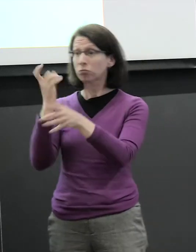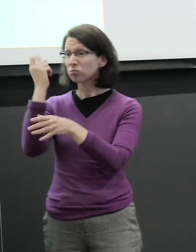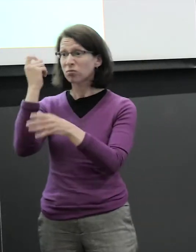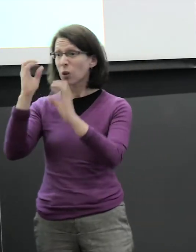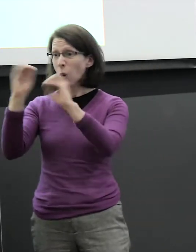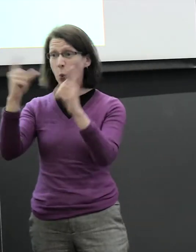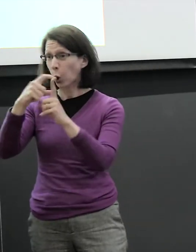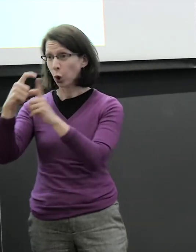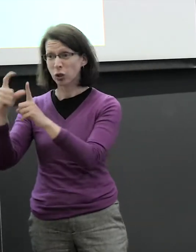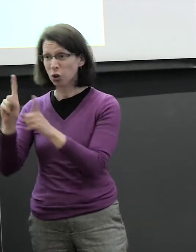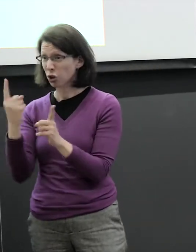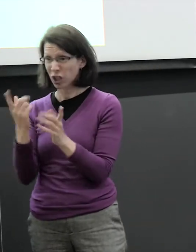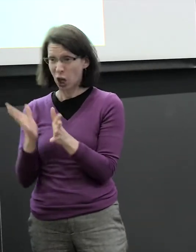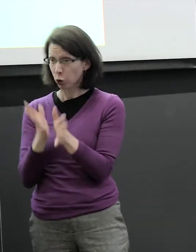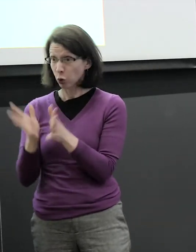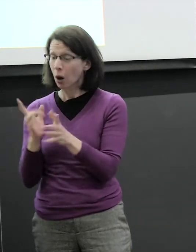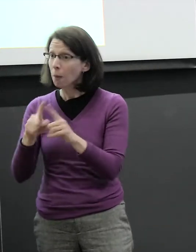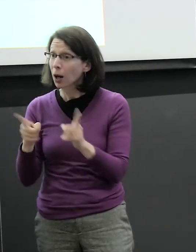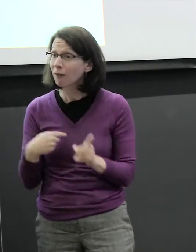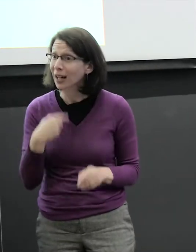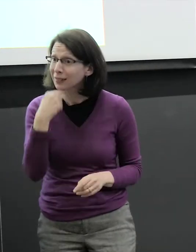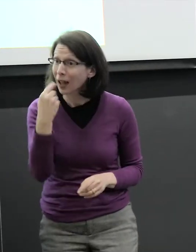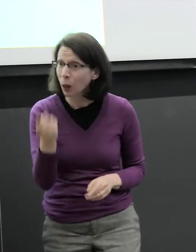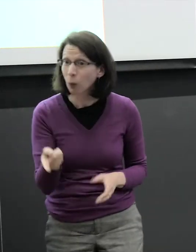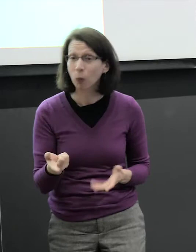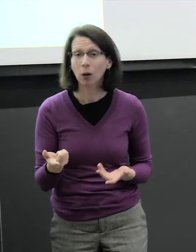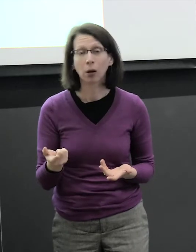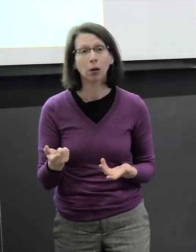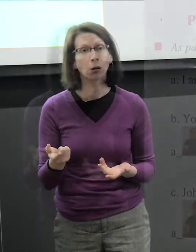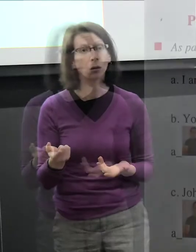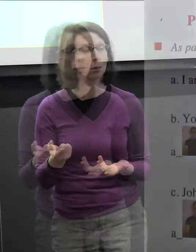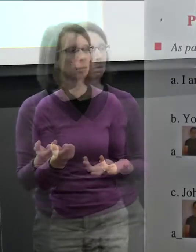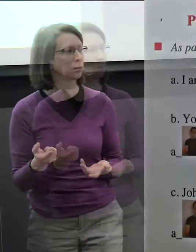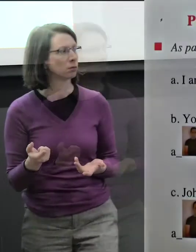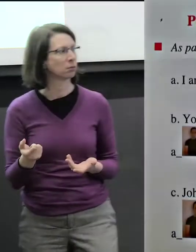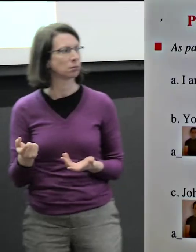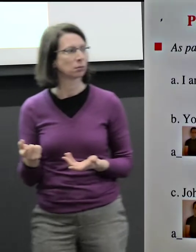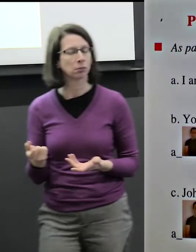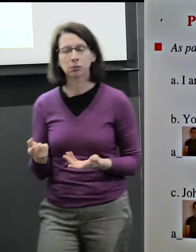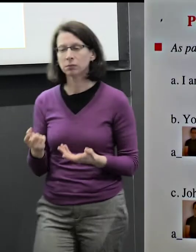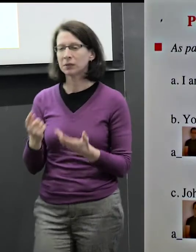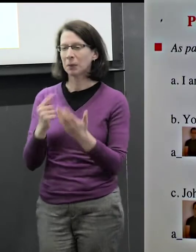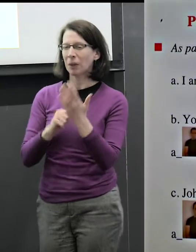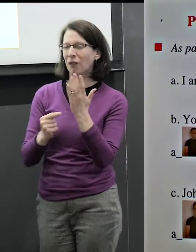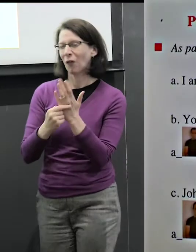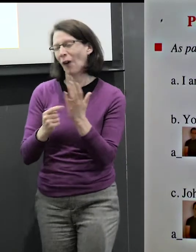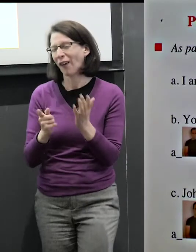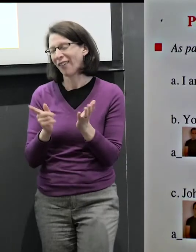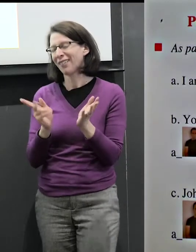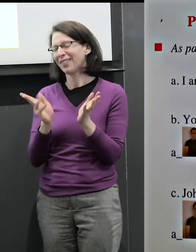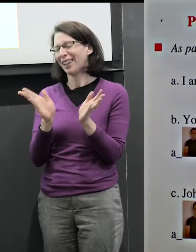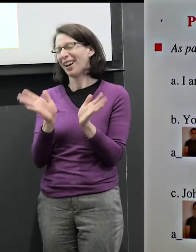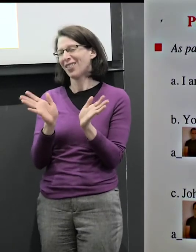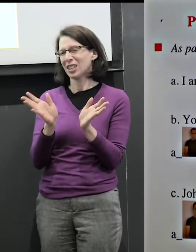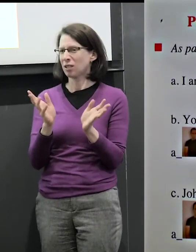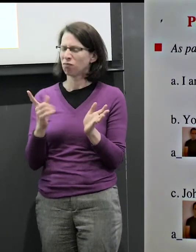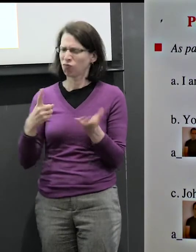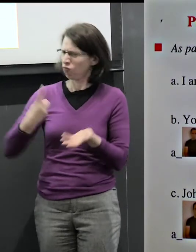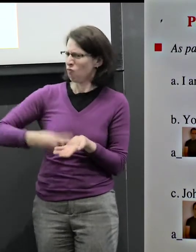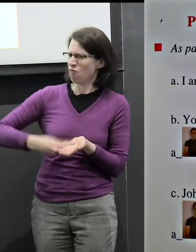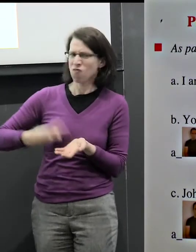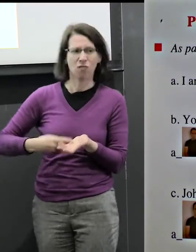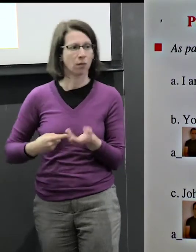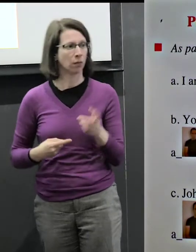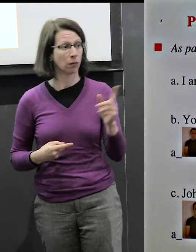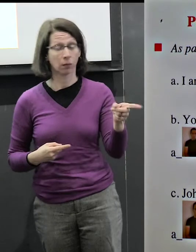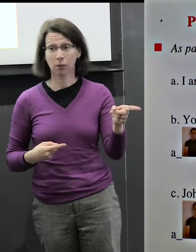words. Okay? But if I tell you, in a heated but metaphorical conversation, I'm going to,